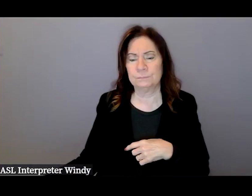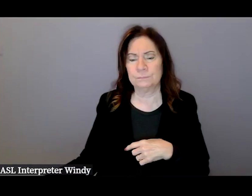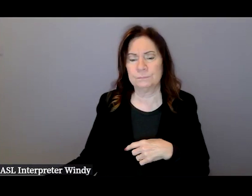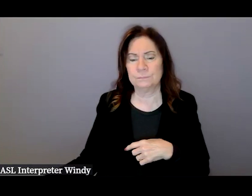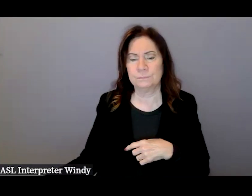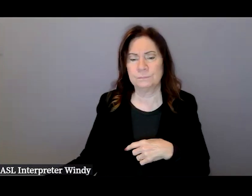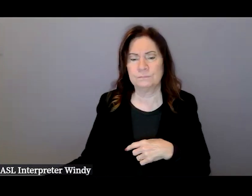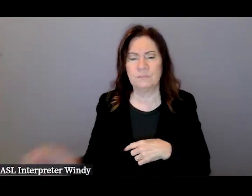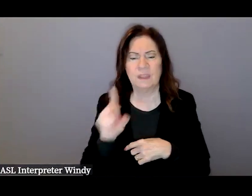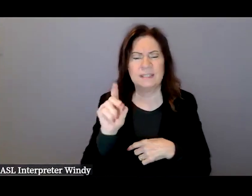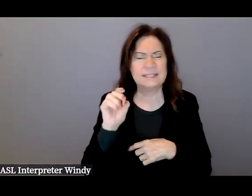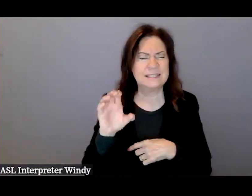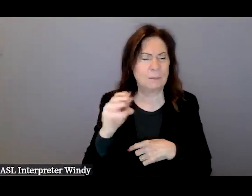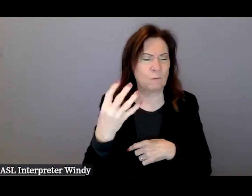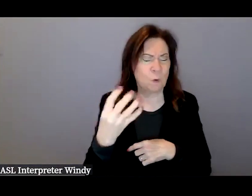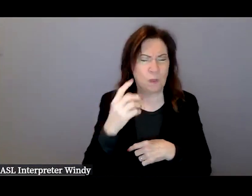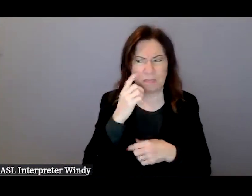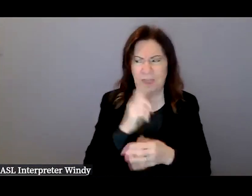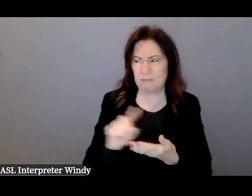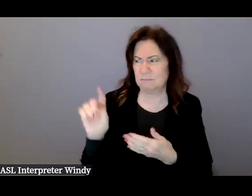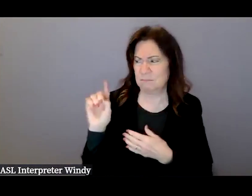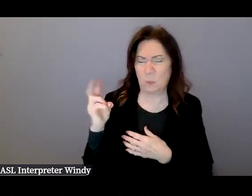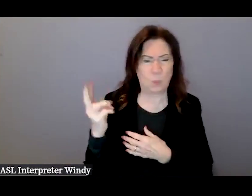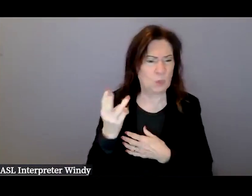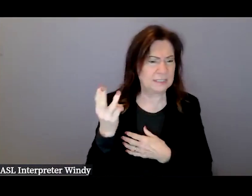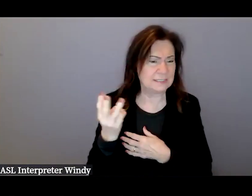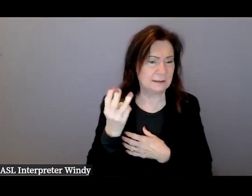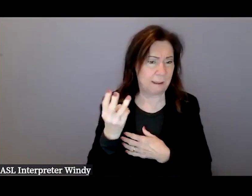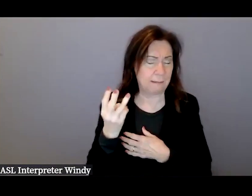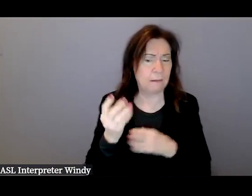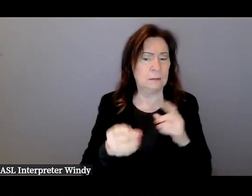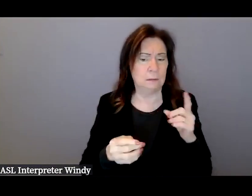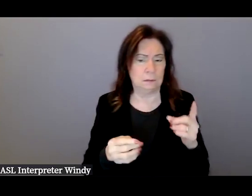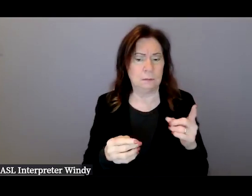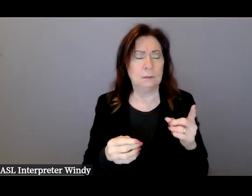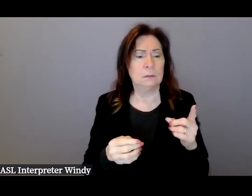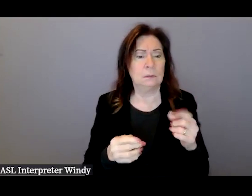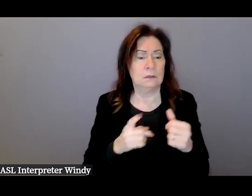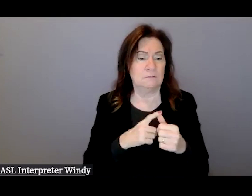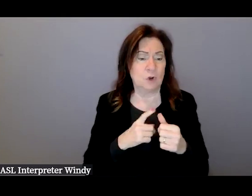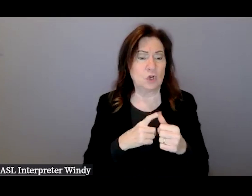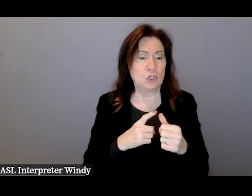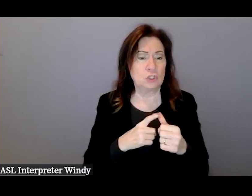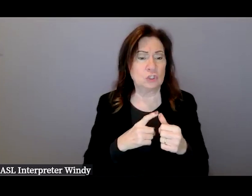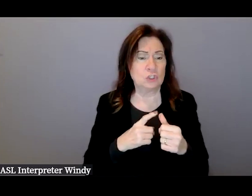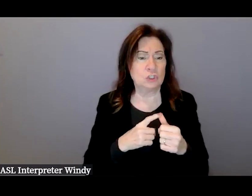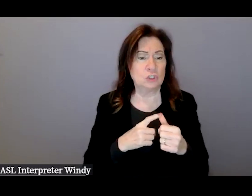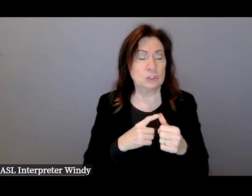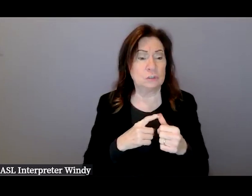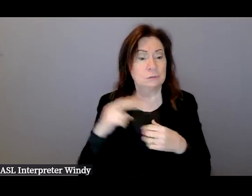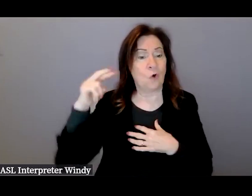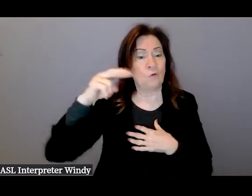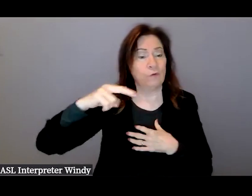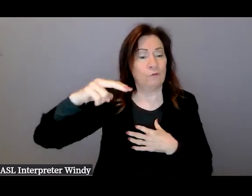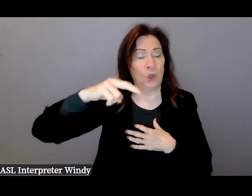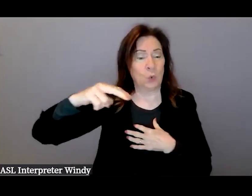believe was last Wednesday. And this is the first bird's eye view that we have been